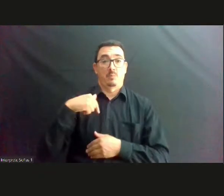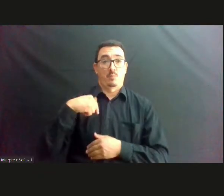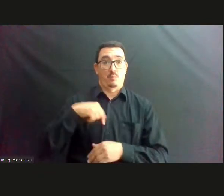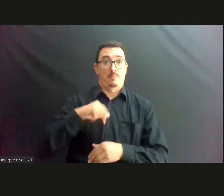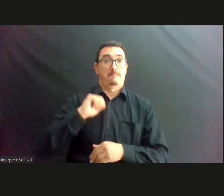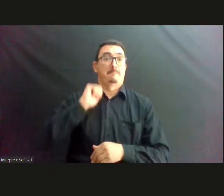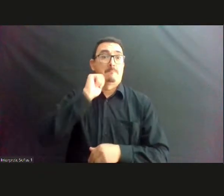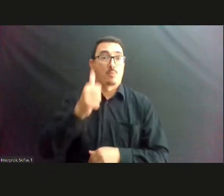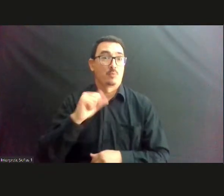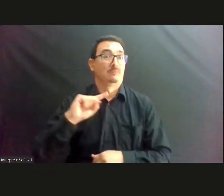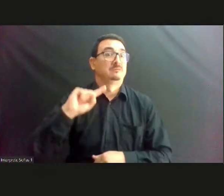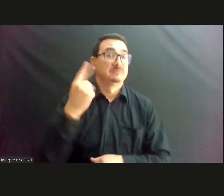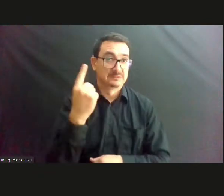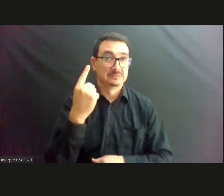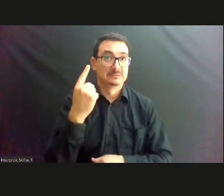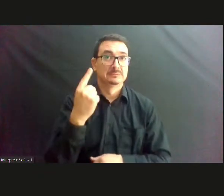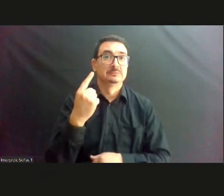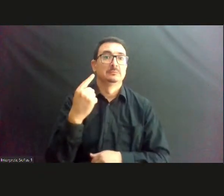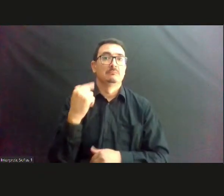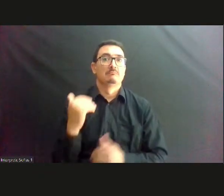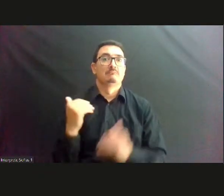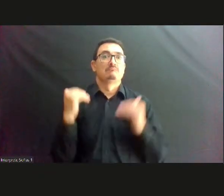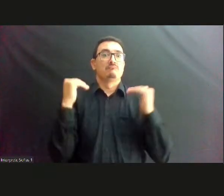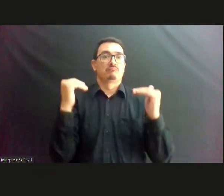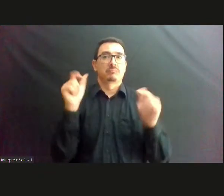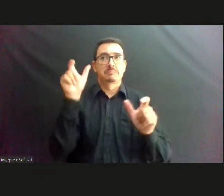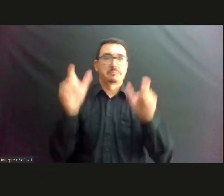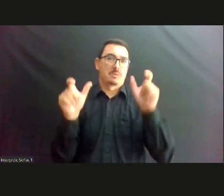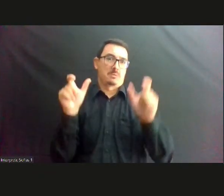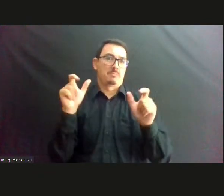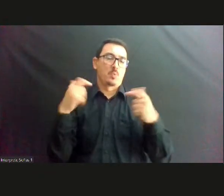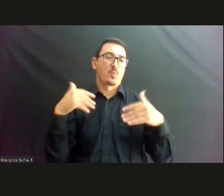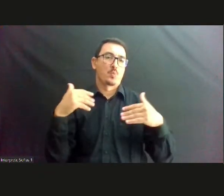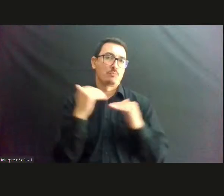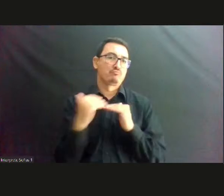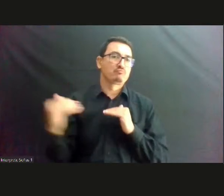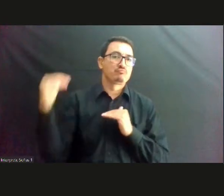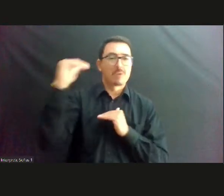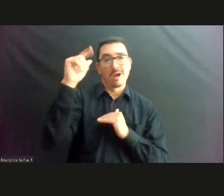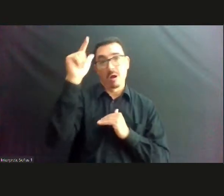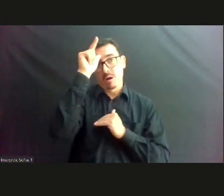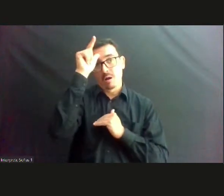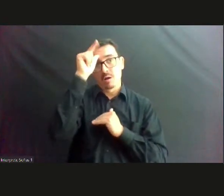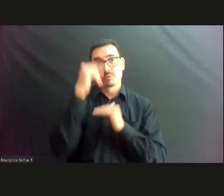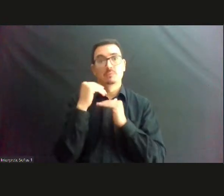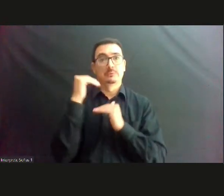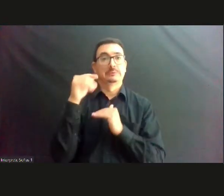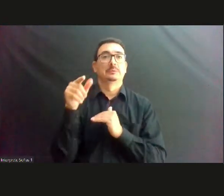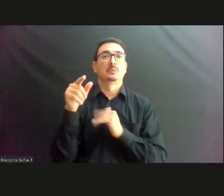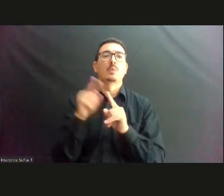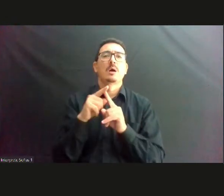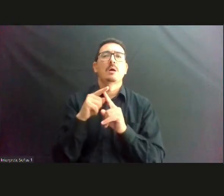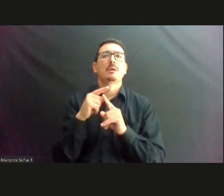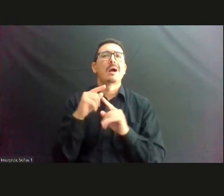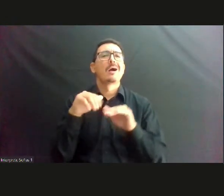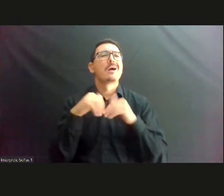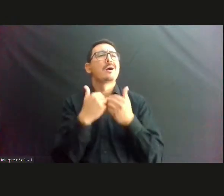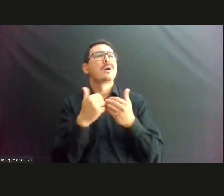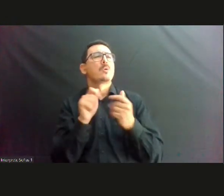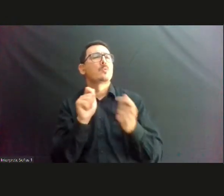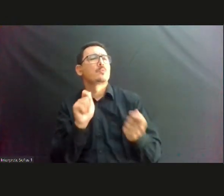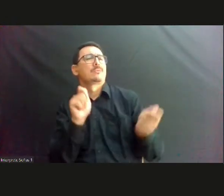create, innovate, and recover, digitalizing creative industries for a sustainable recovery